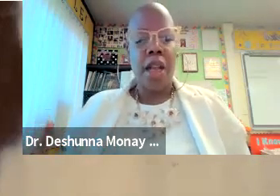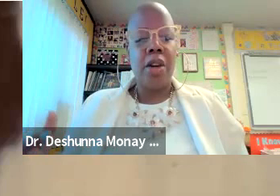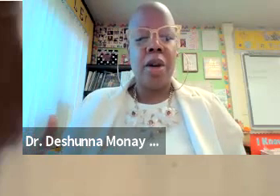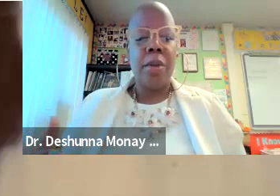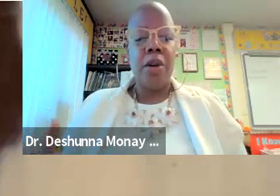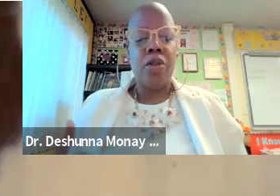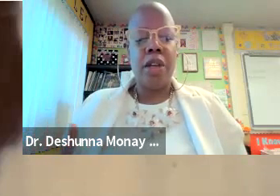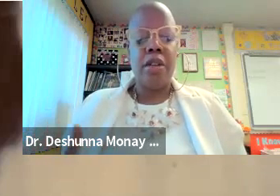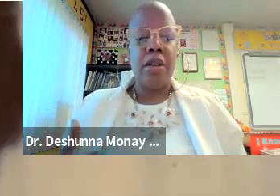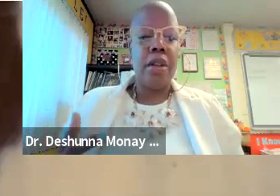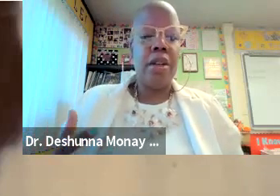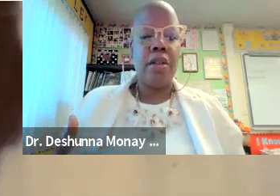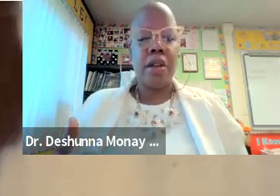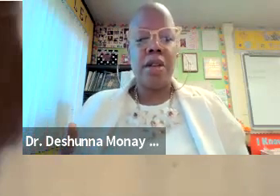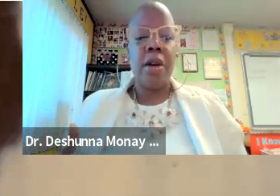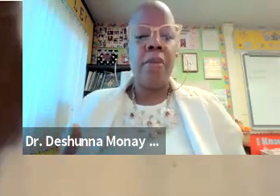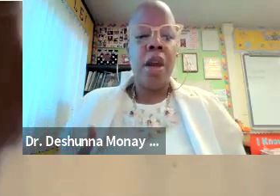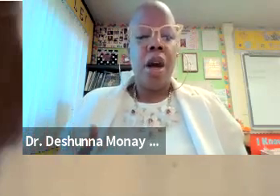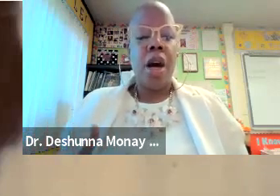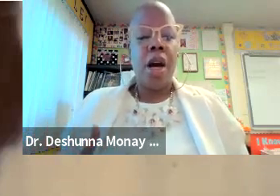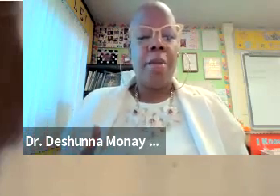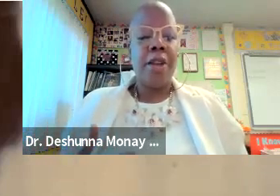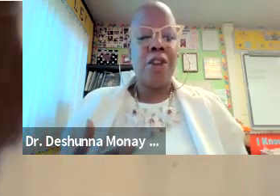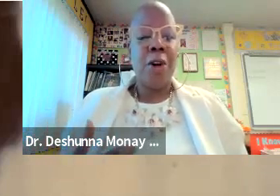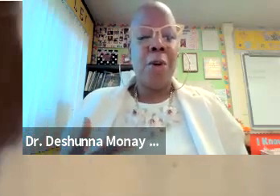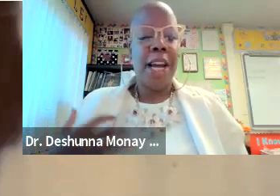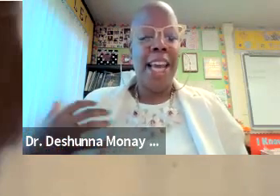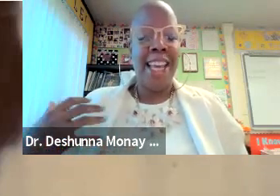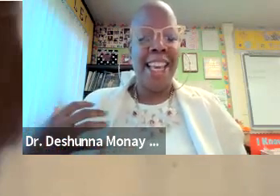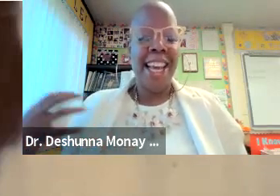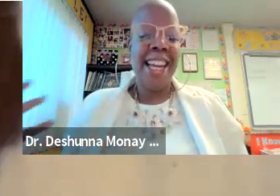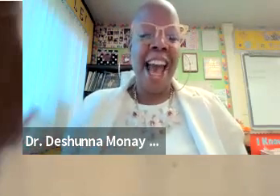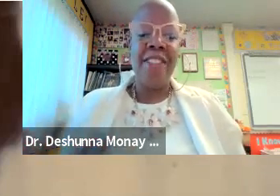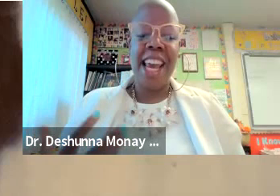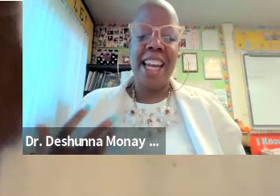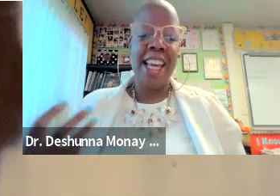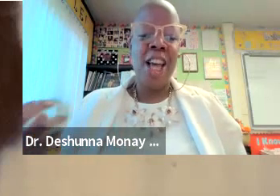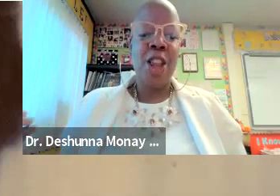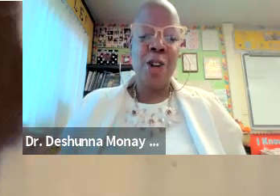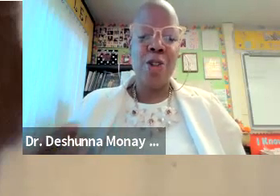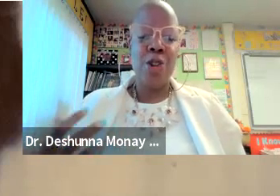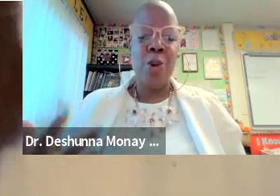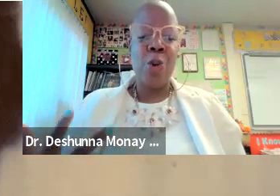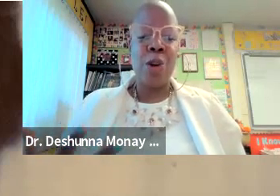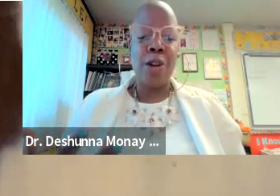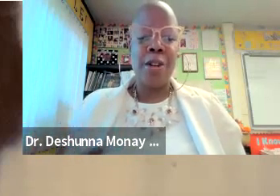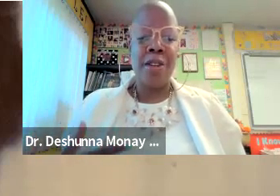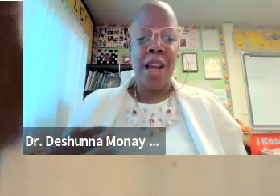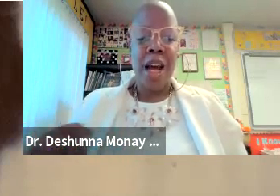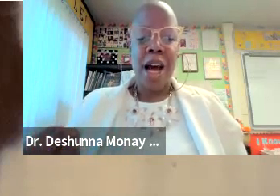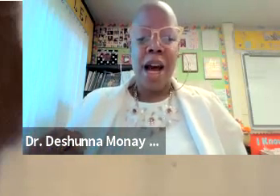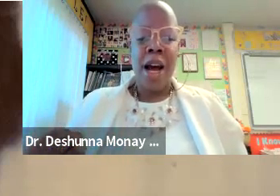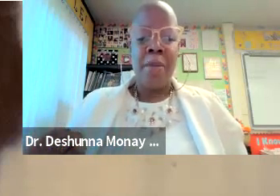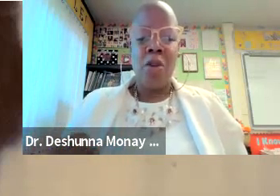involved in the criminal justice system. And so navigating those two